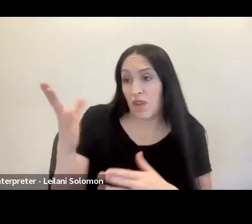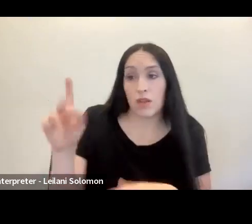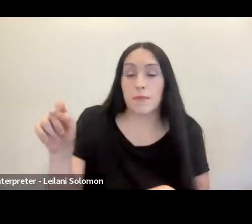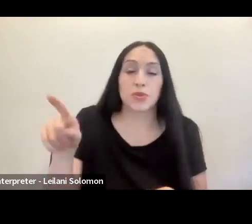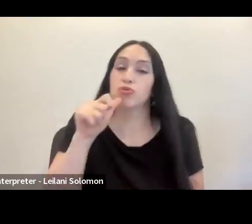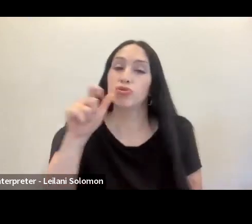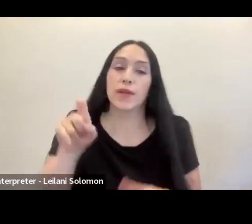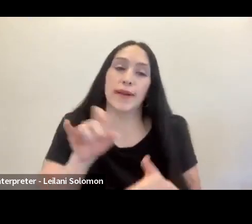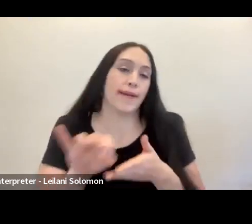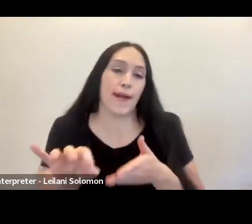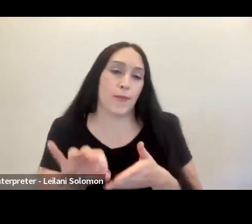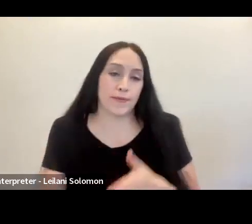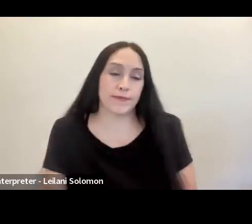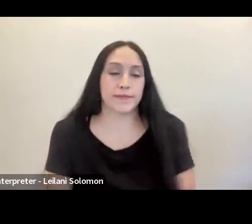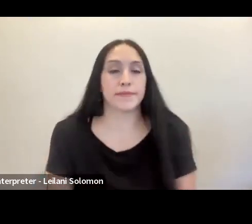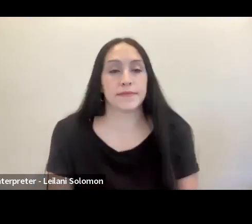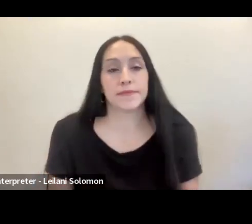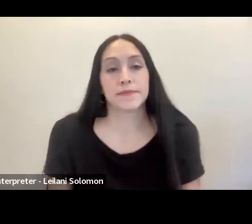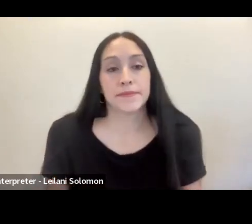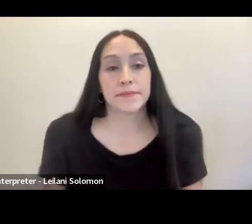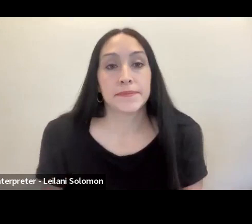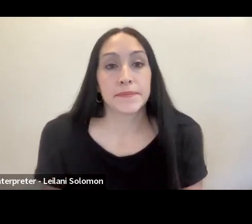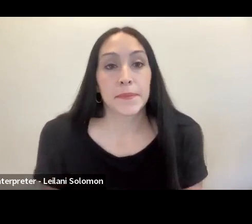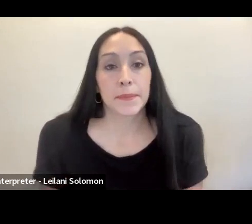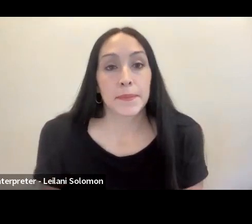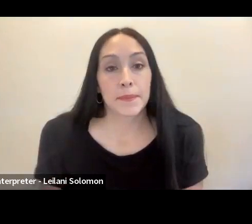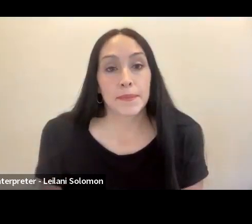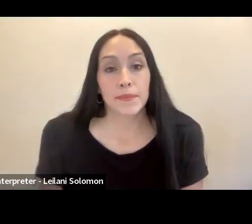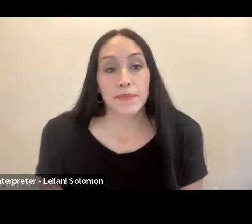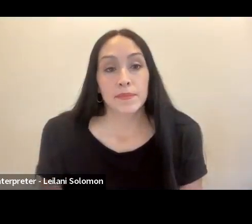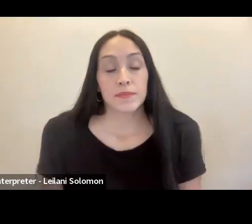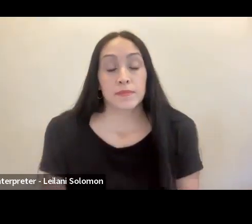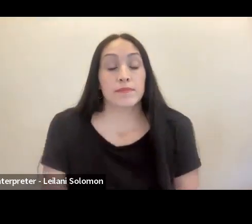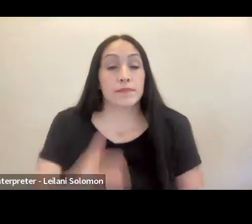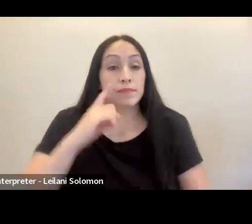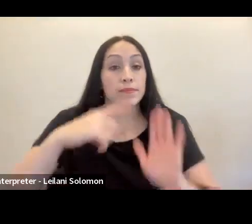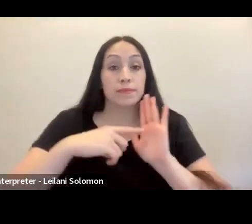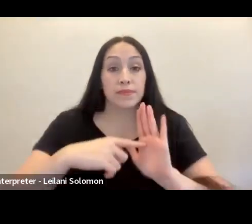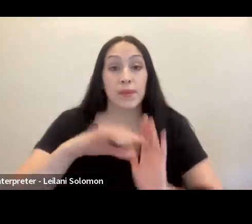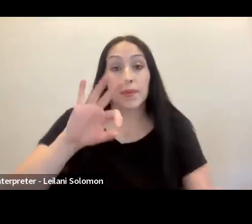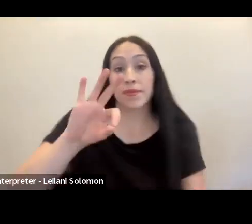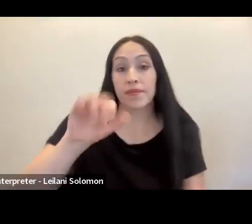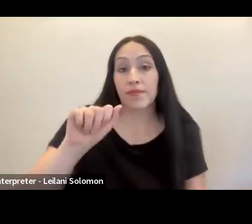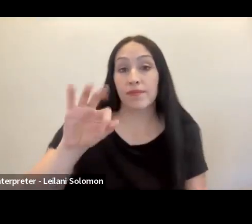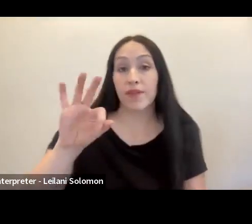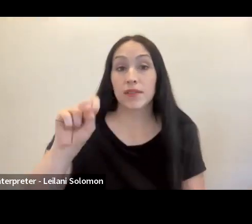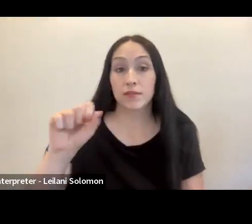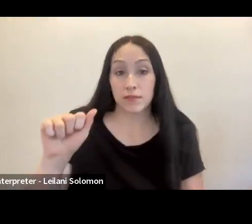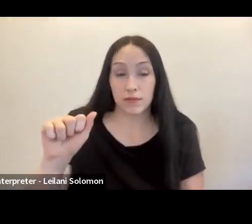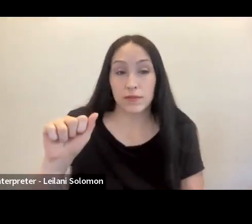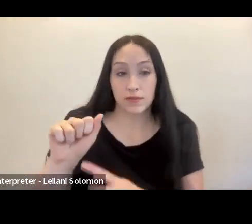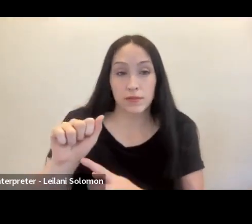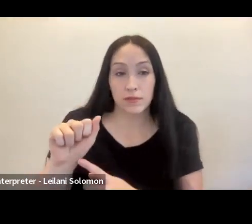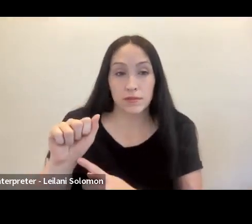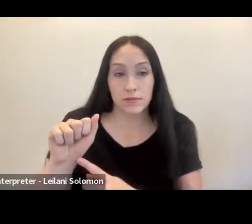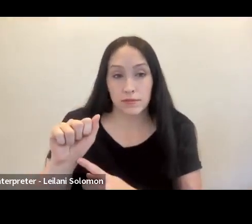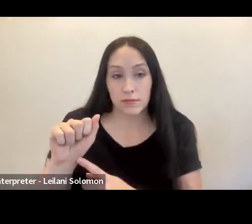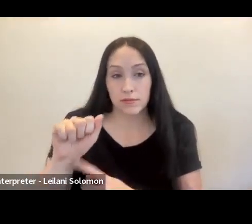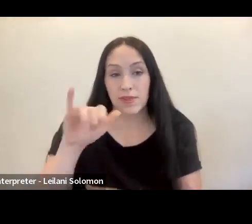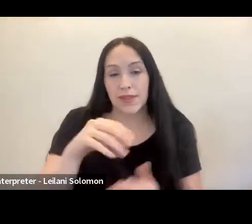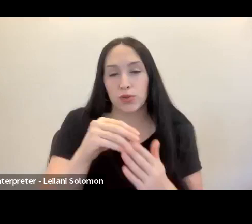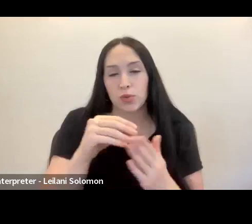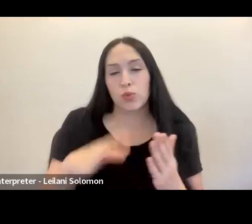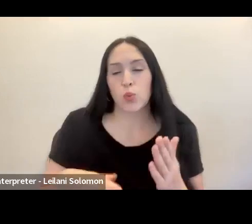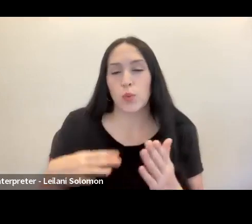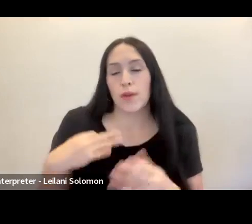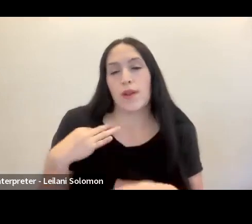a resource. For example, FAFSA, F-A-F-S-A, that's the student